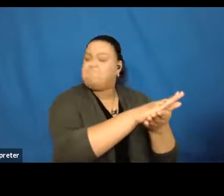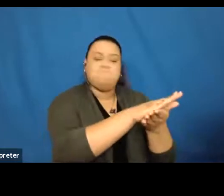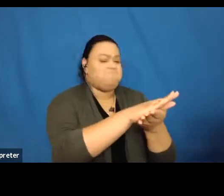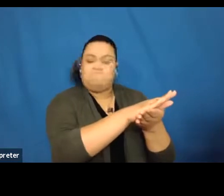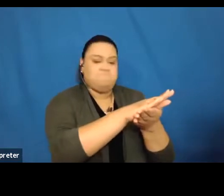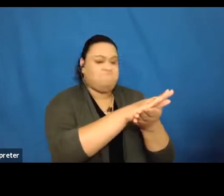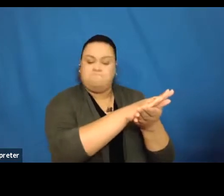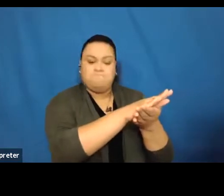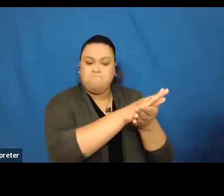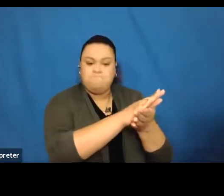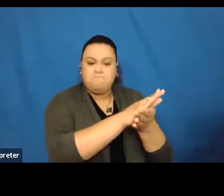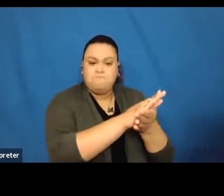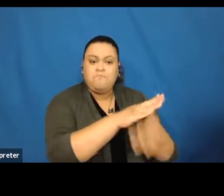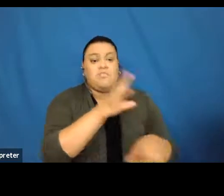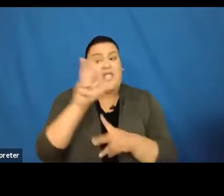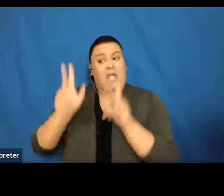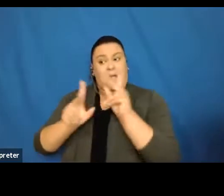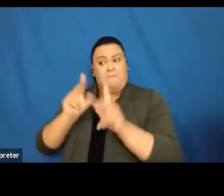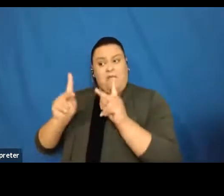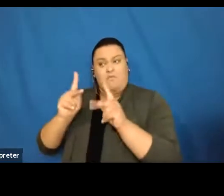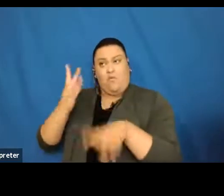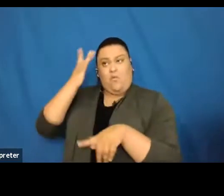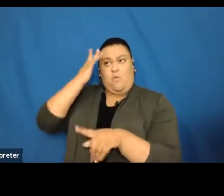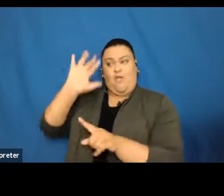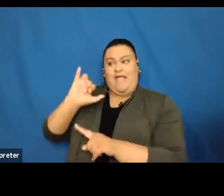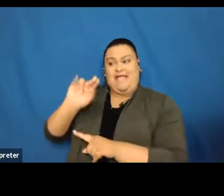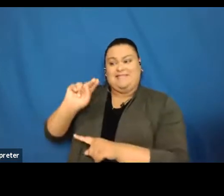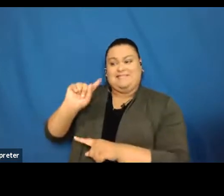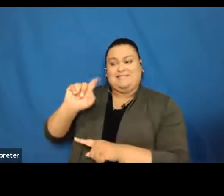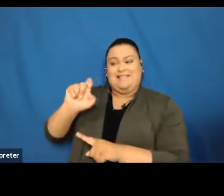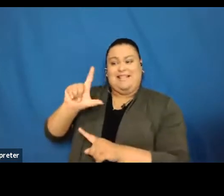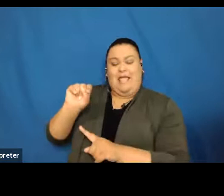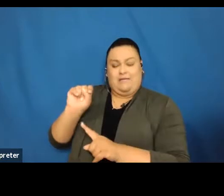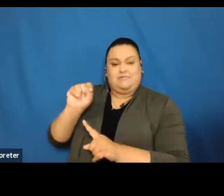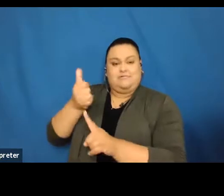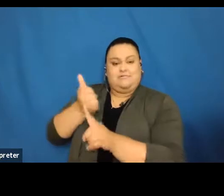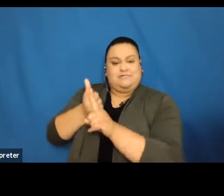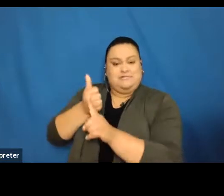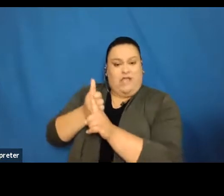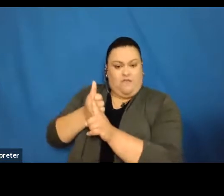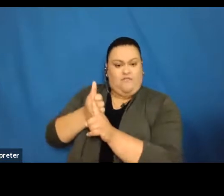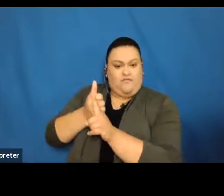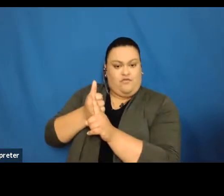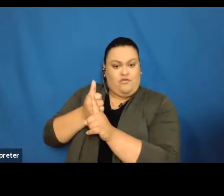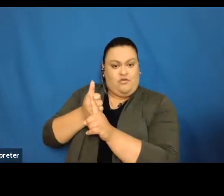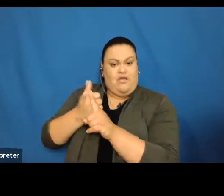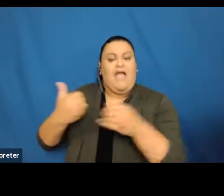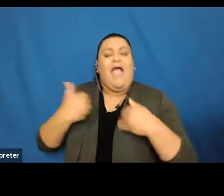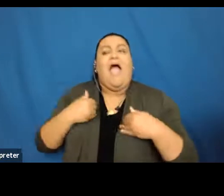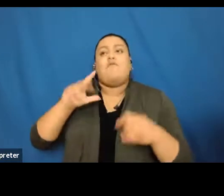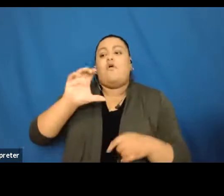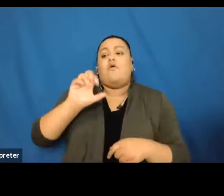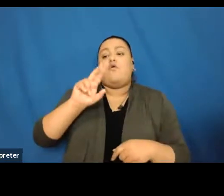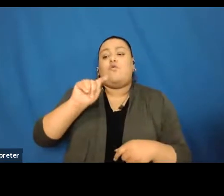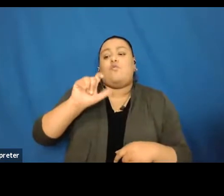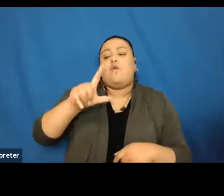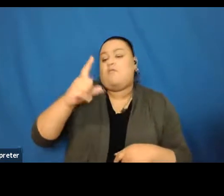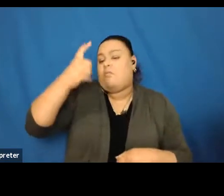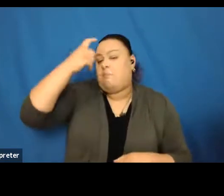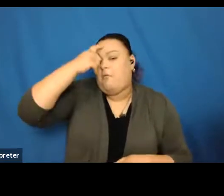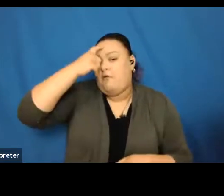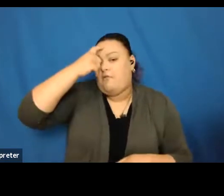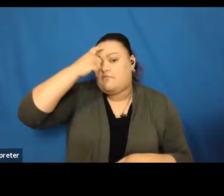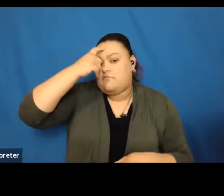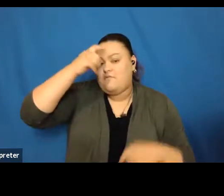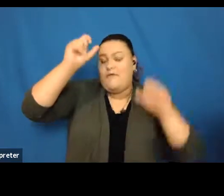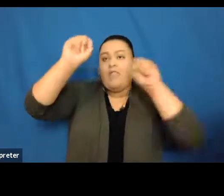people. To me, to be intellectual, in other words, he would argue, is to have a critical mind that can see